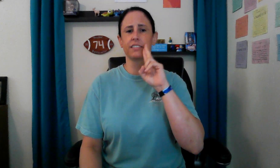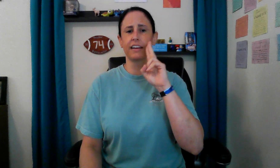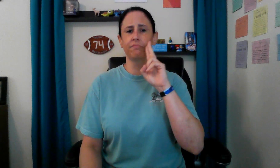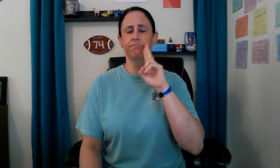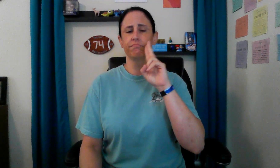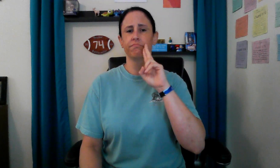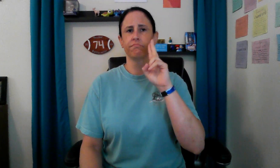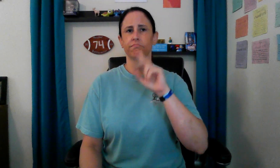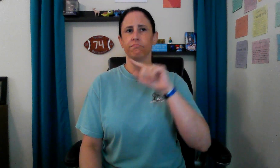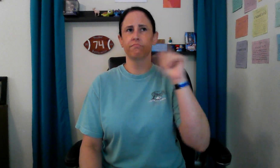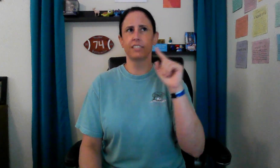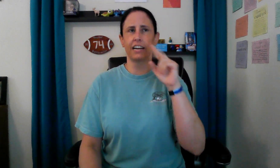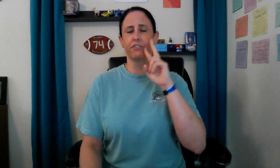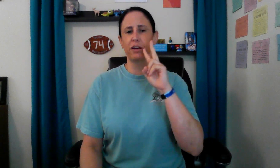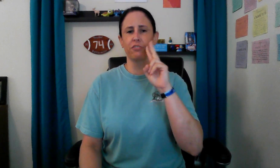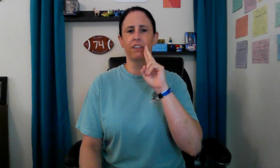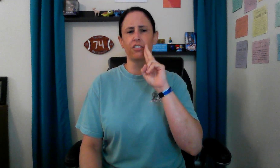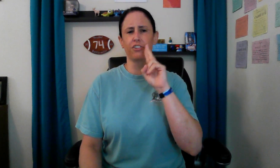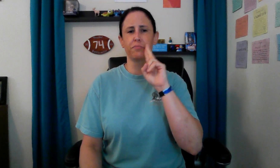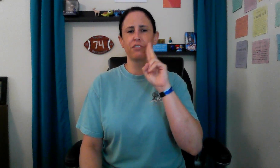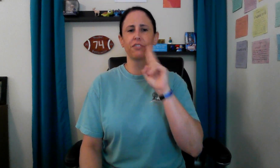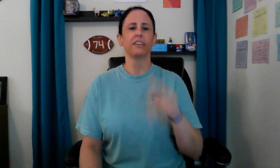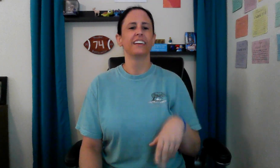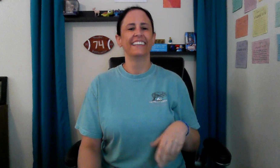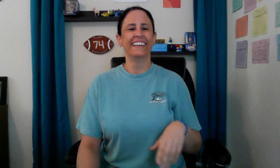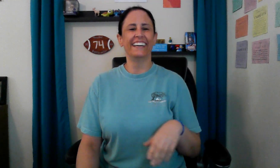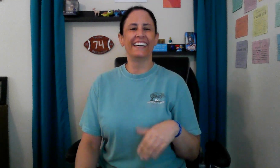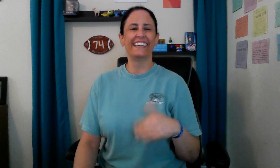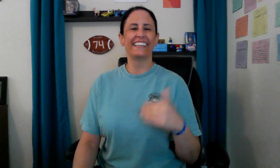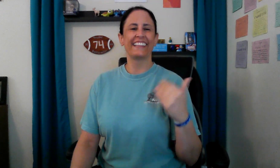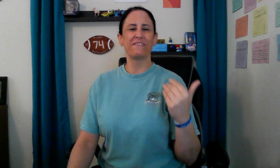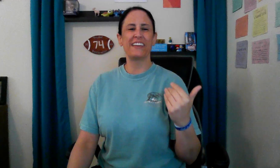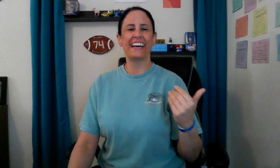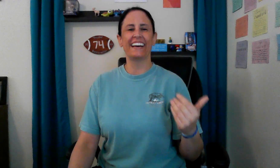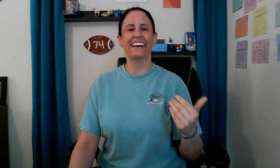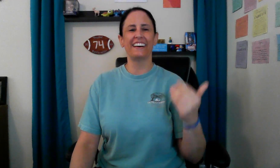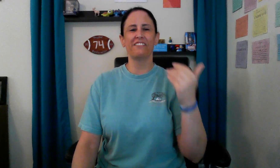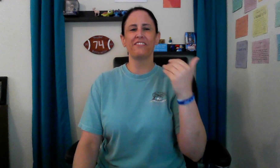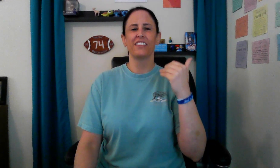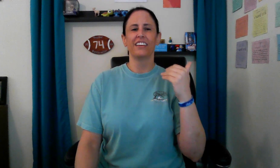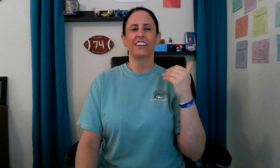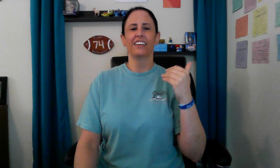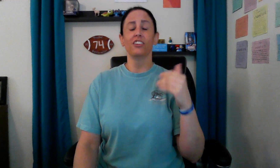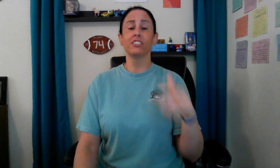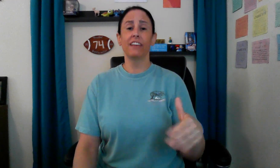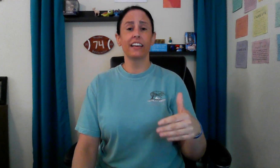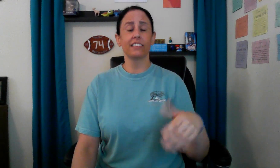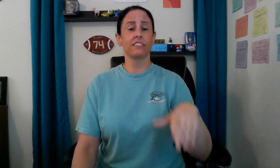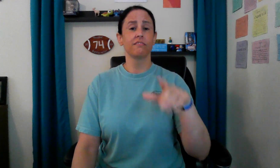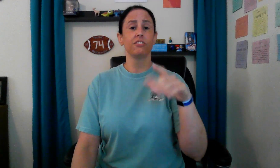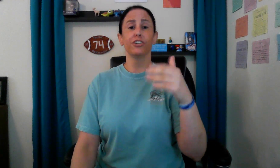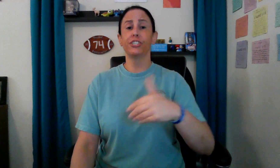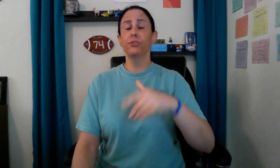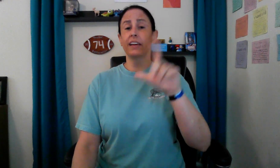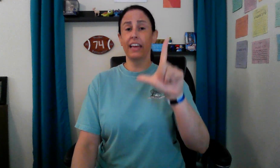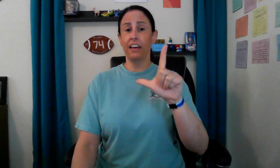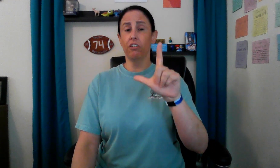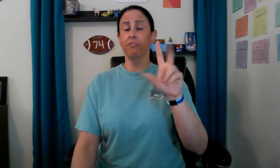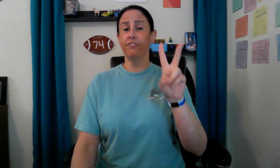side of your mouth, not on your mouth. Then we have Las Vegas. You're doing